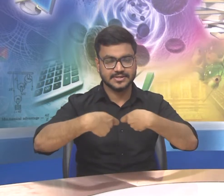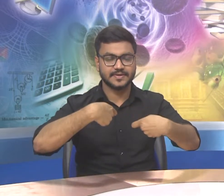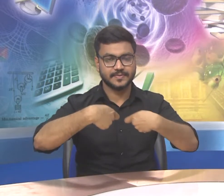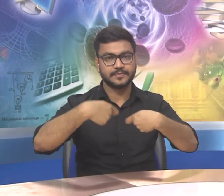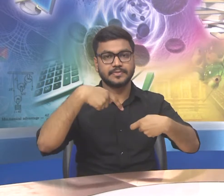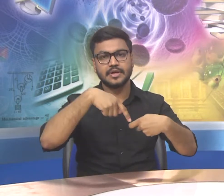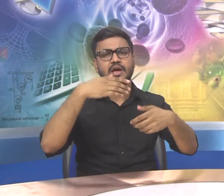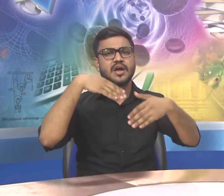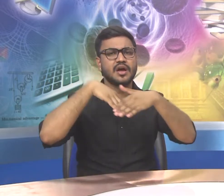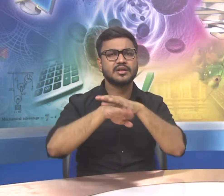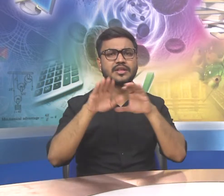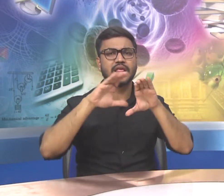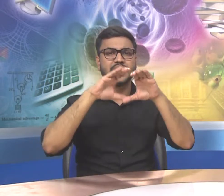Studies.